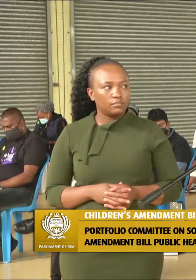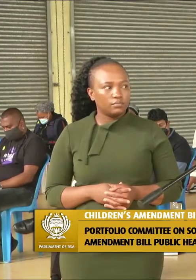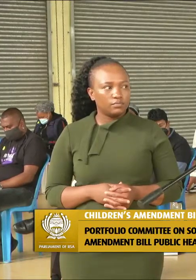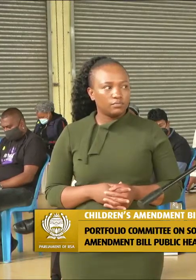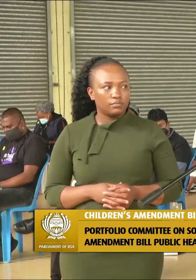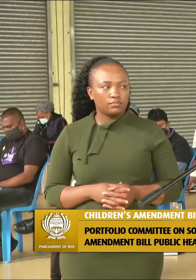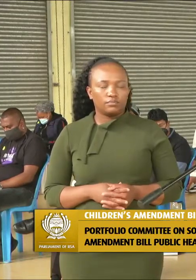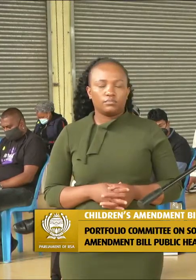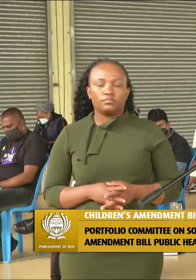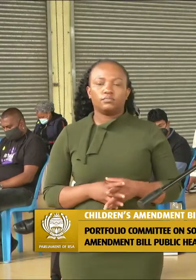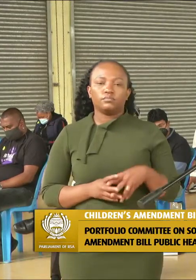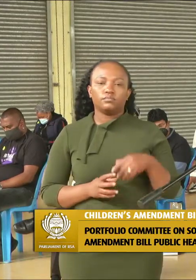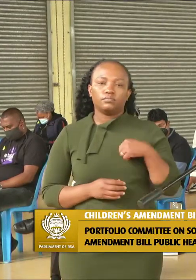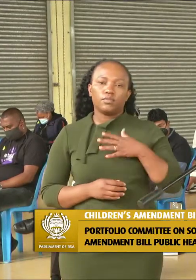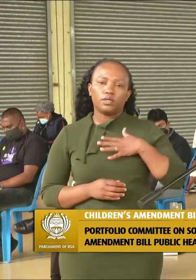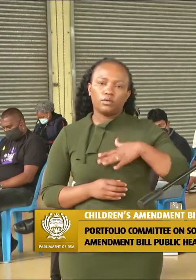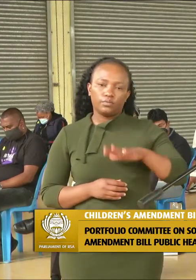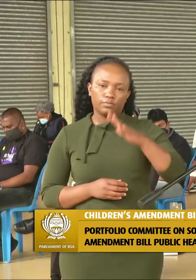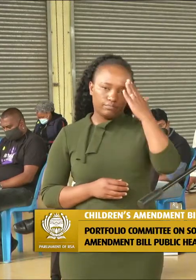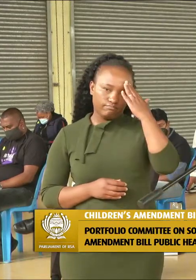Ngisukuma nokubingelela.